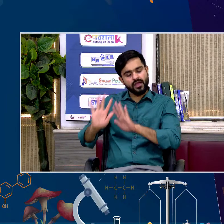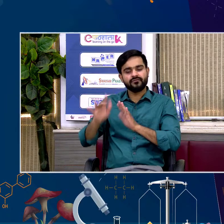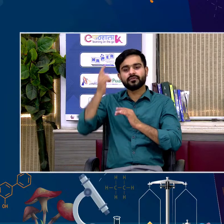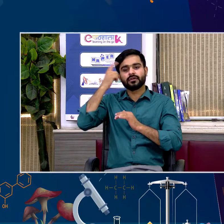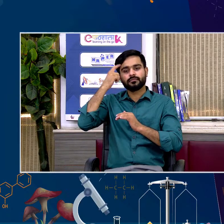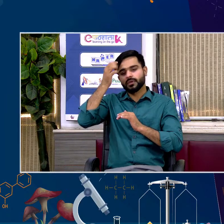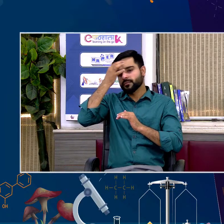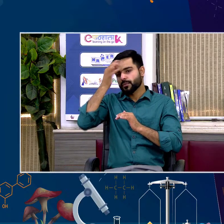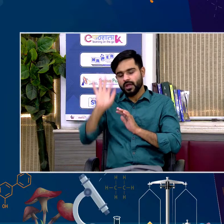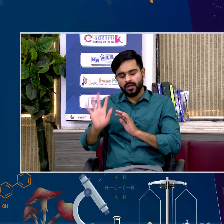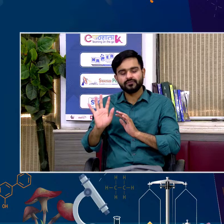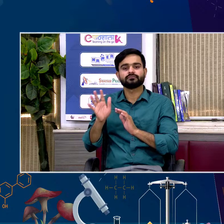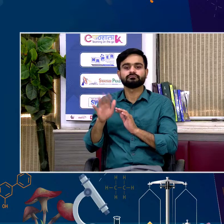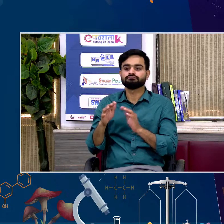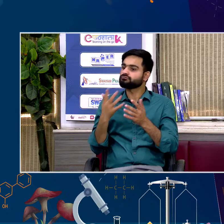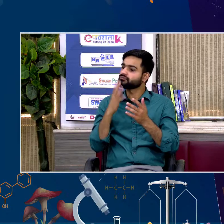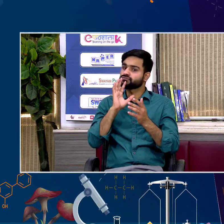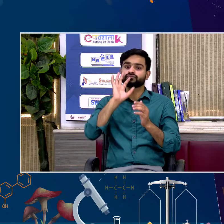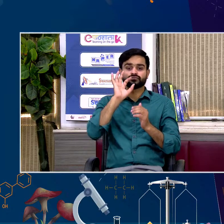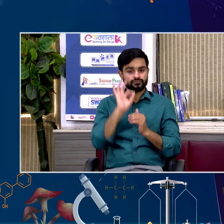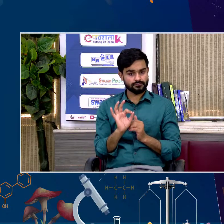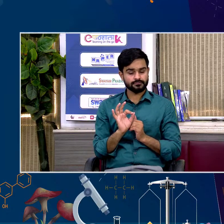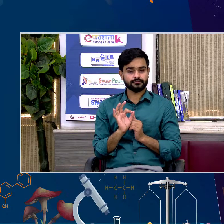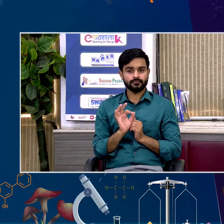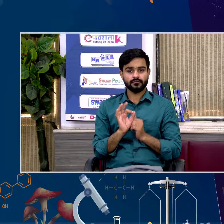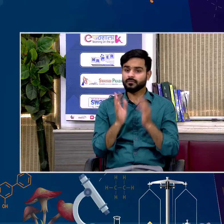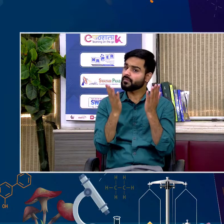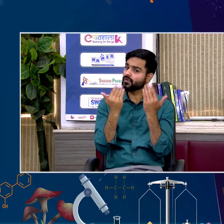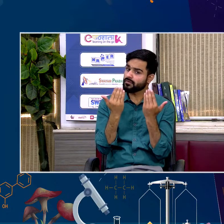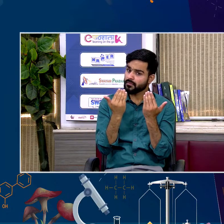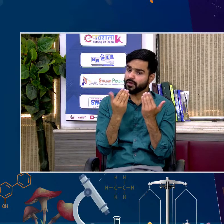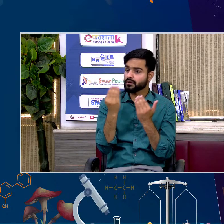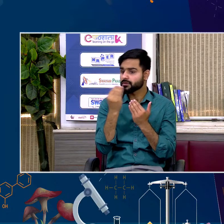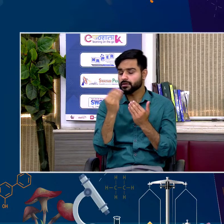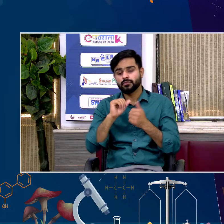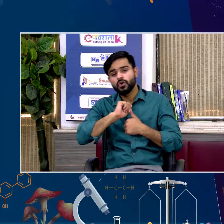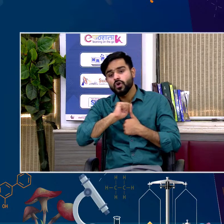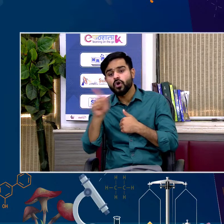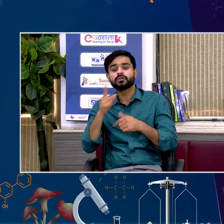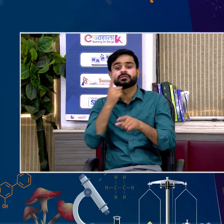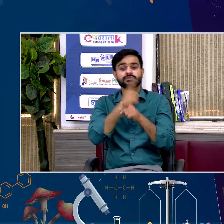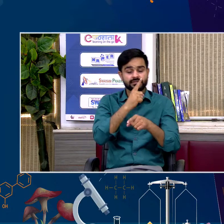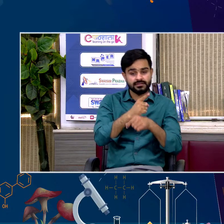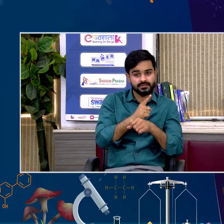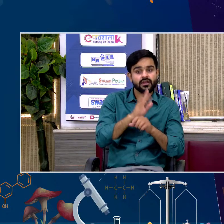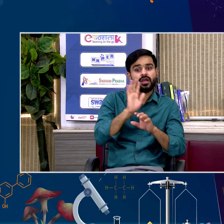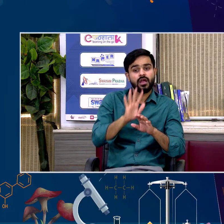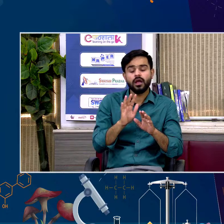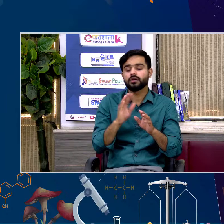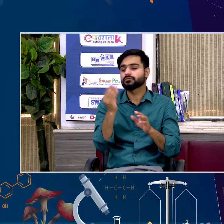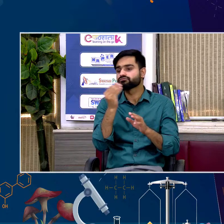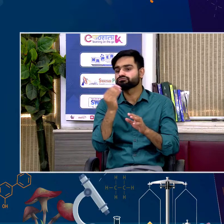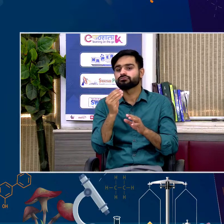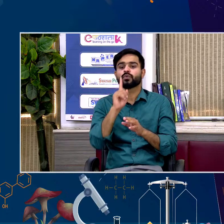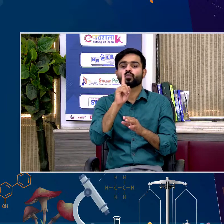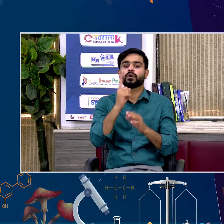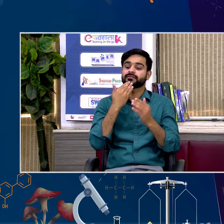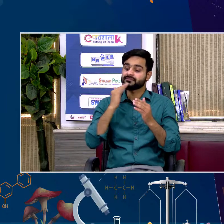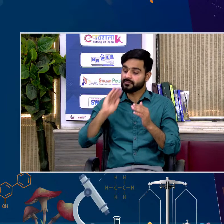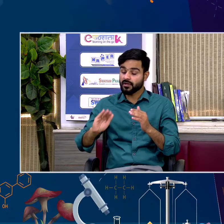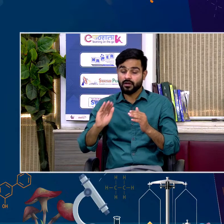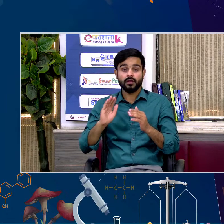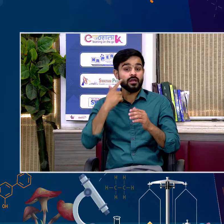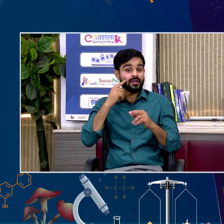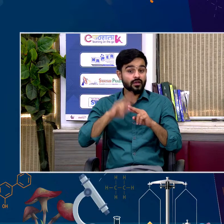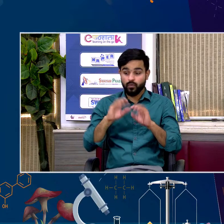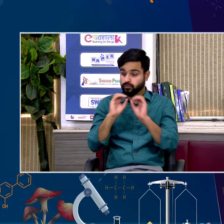it is absolutely possible that every teacher will have at least one child, if not